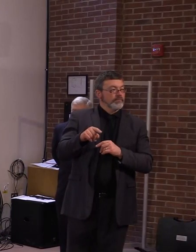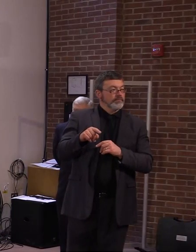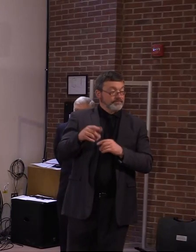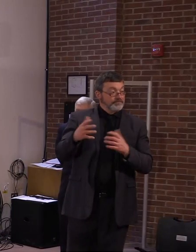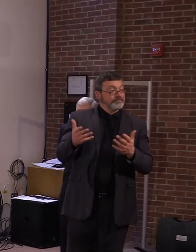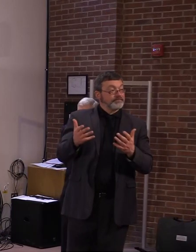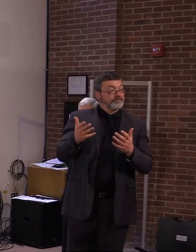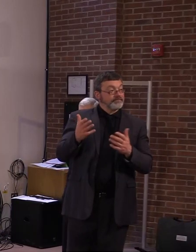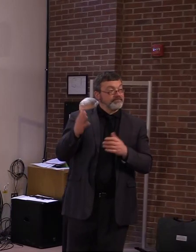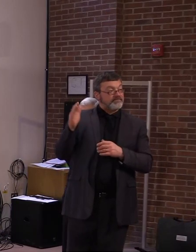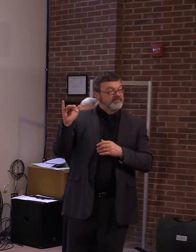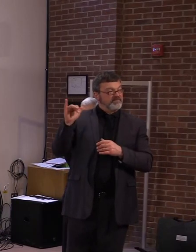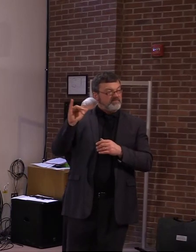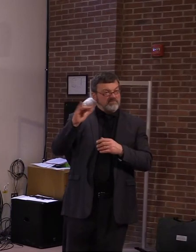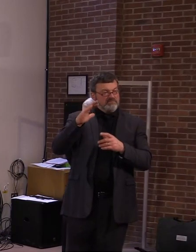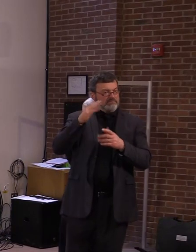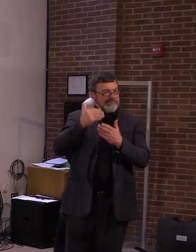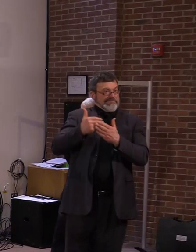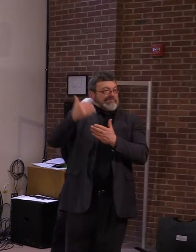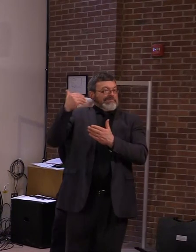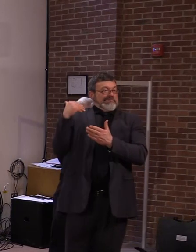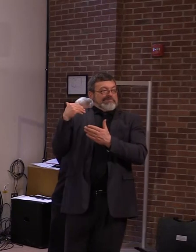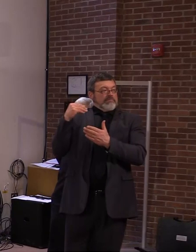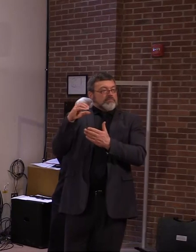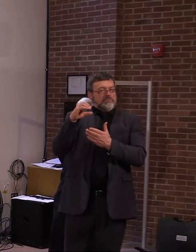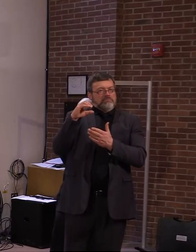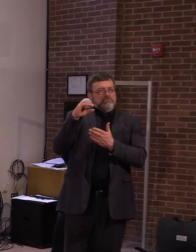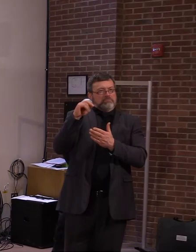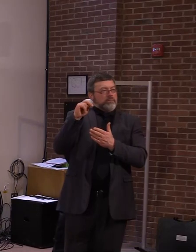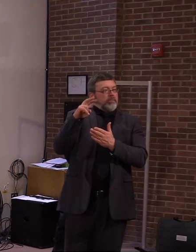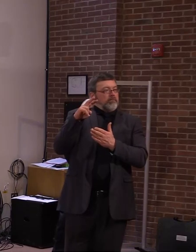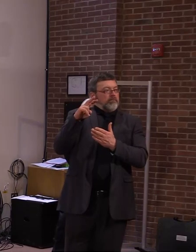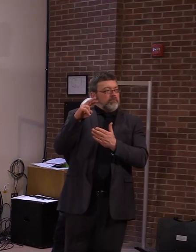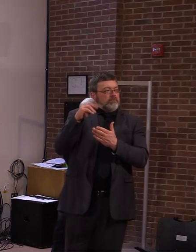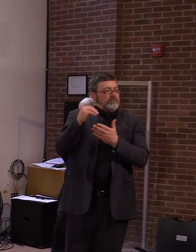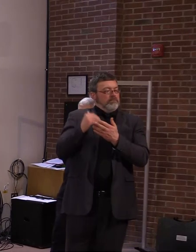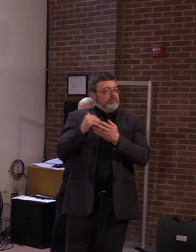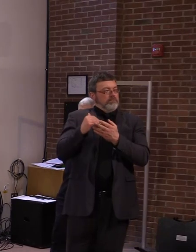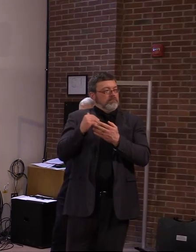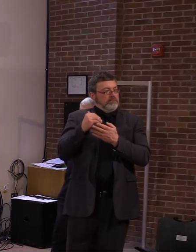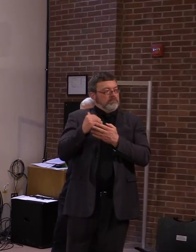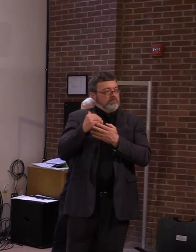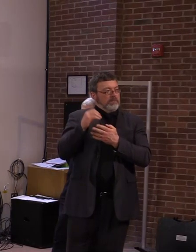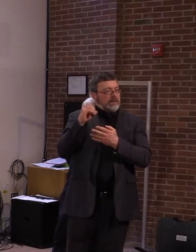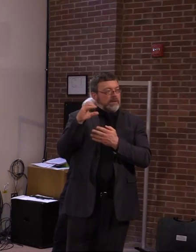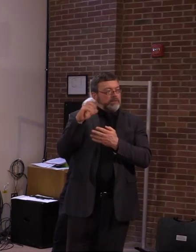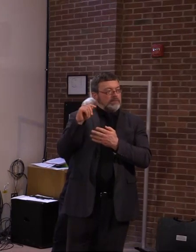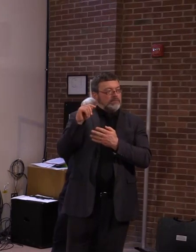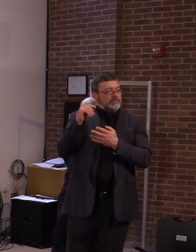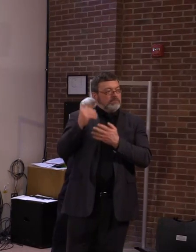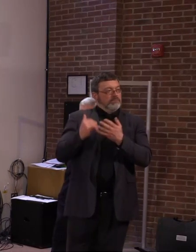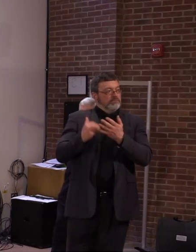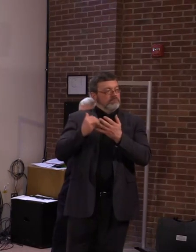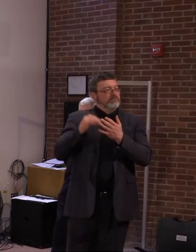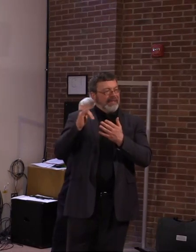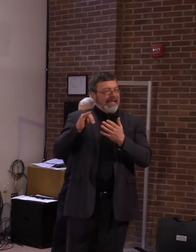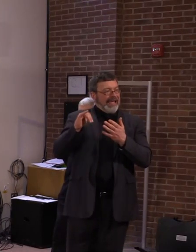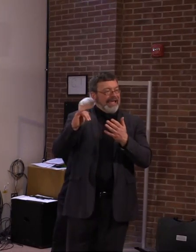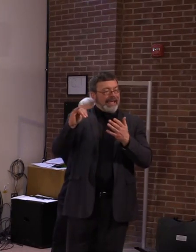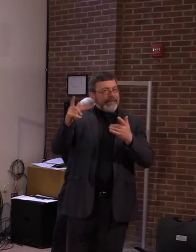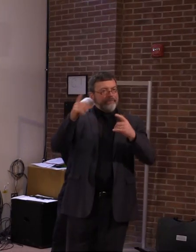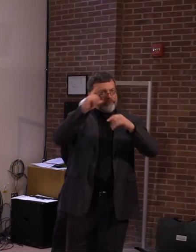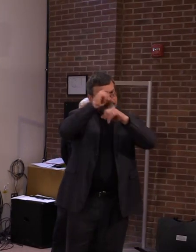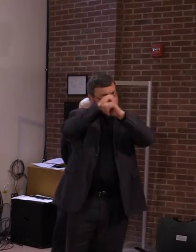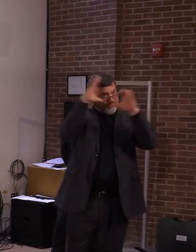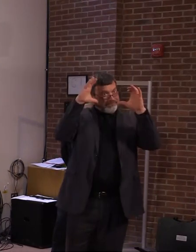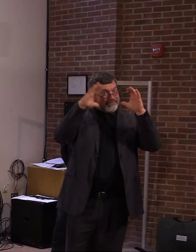month ago, I think it was Governor Scott who had said that we did not anticipate that our ICUs would reach their capacity, and obviously they haven't,